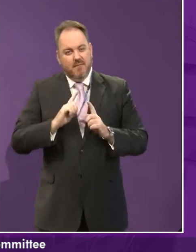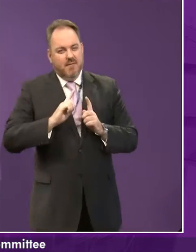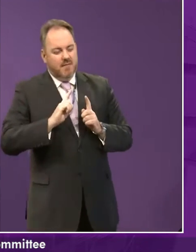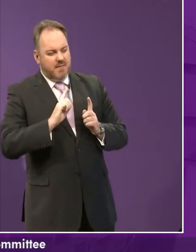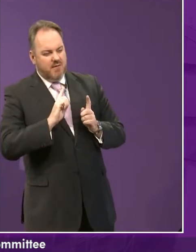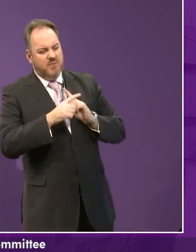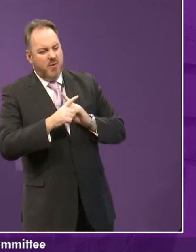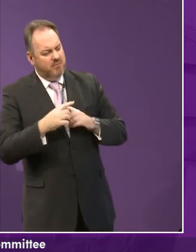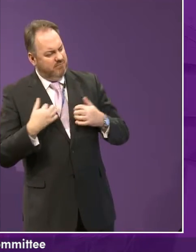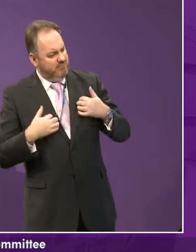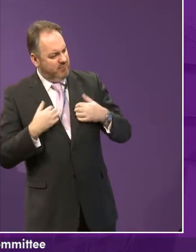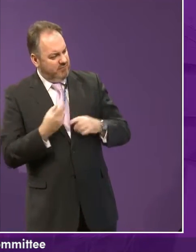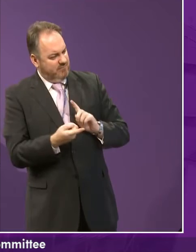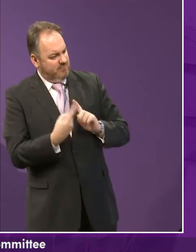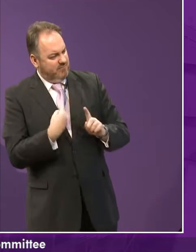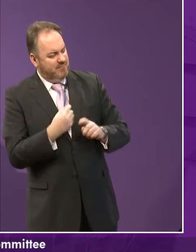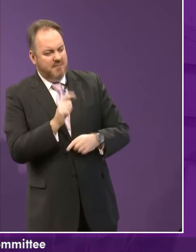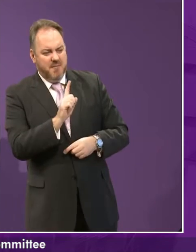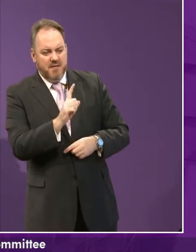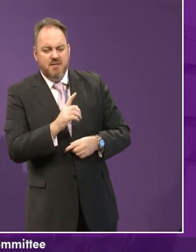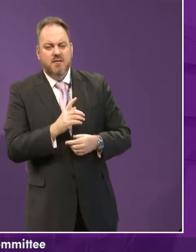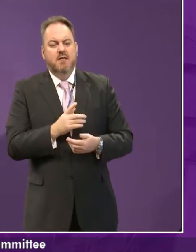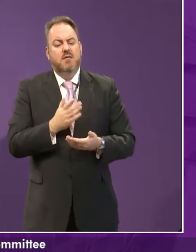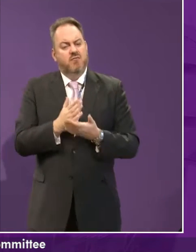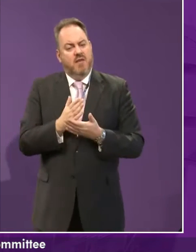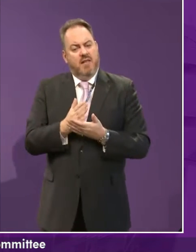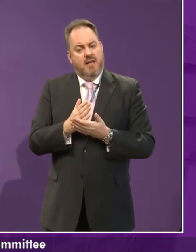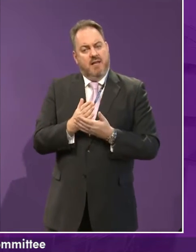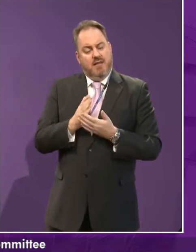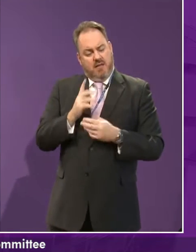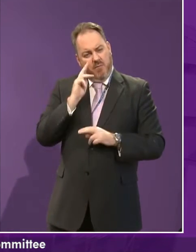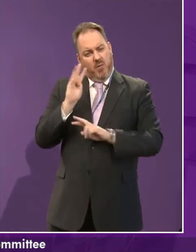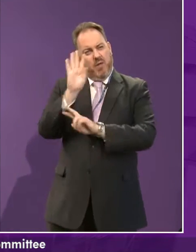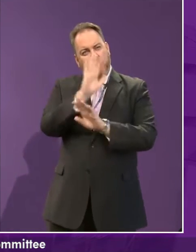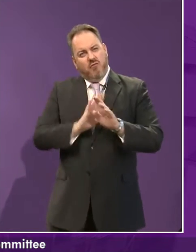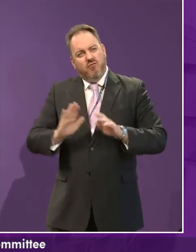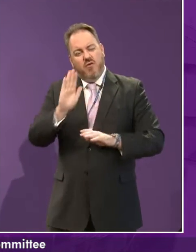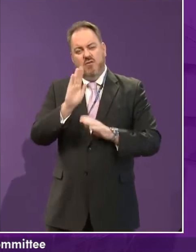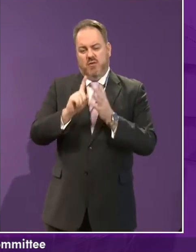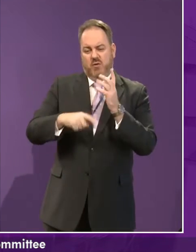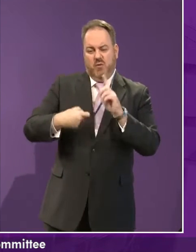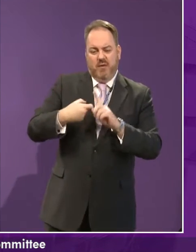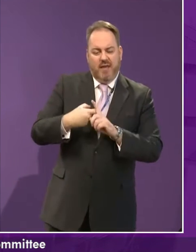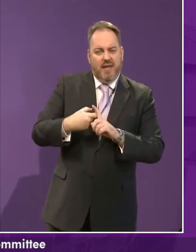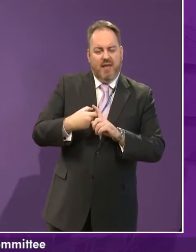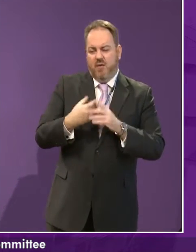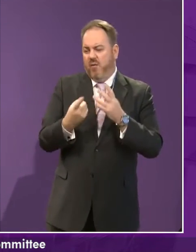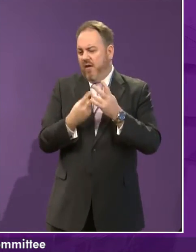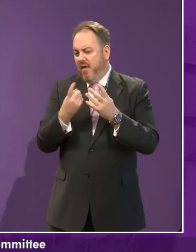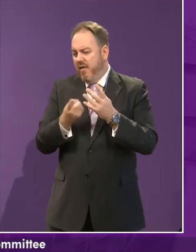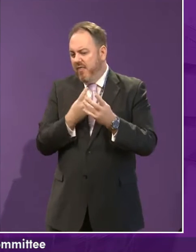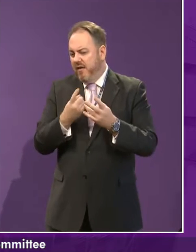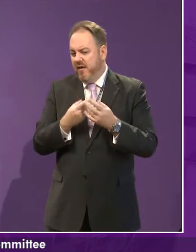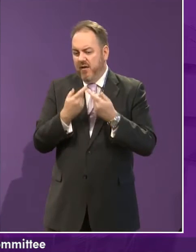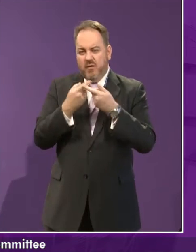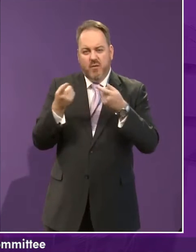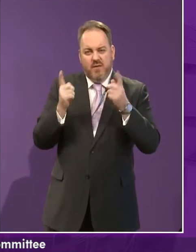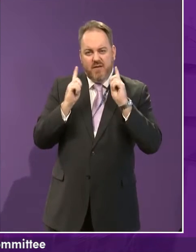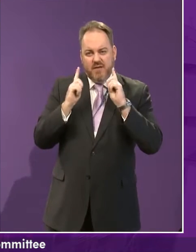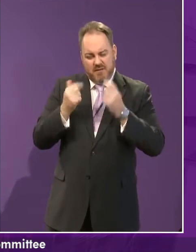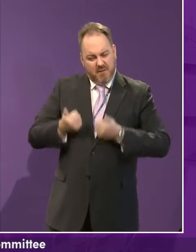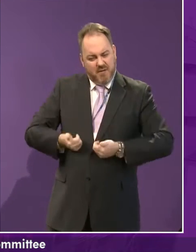was that when I asked if there was an example of an institution in the British Isles or further afield which got this right, the one